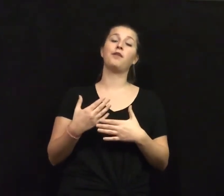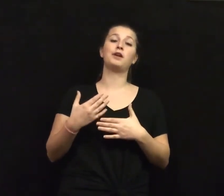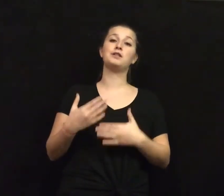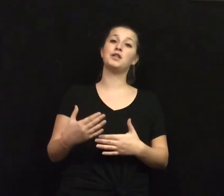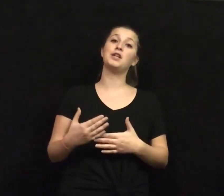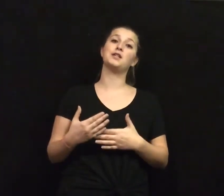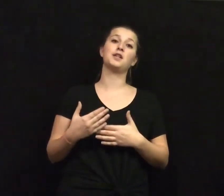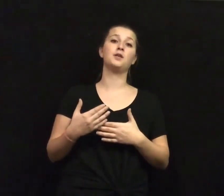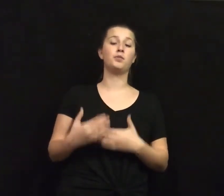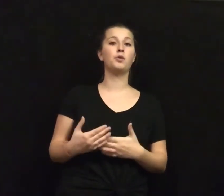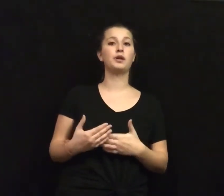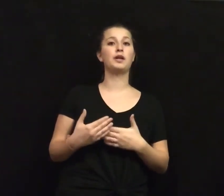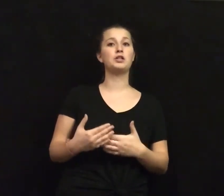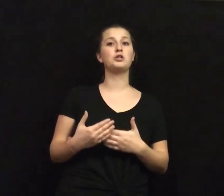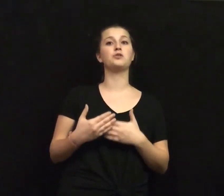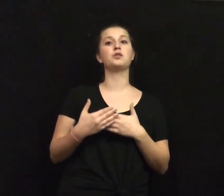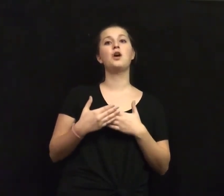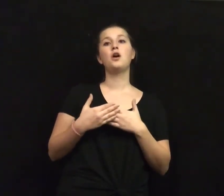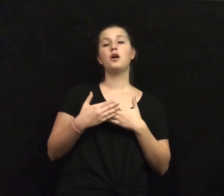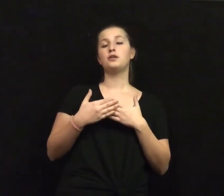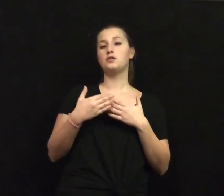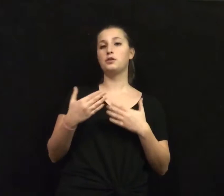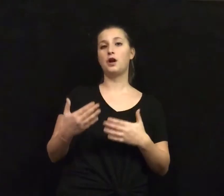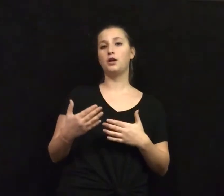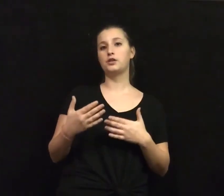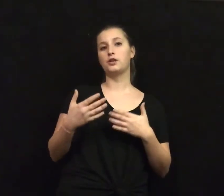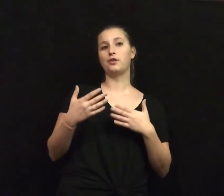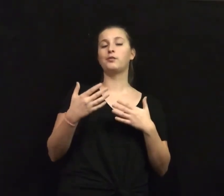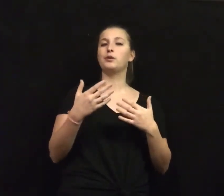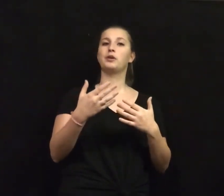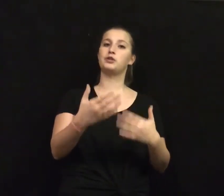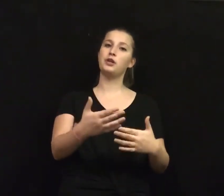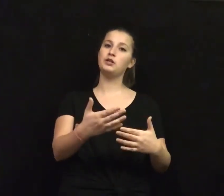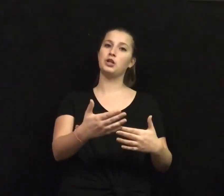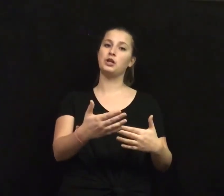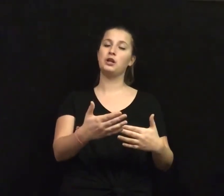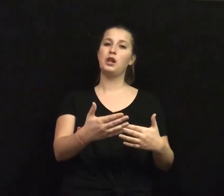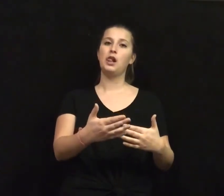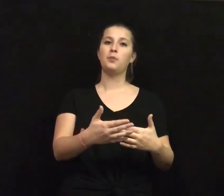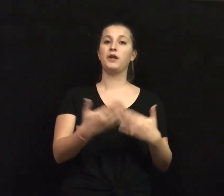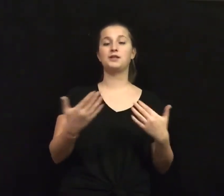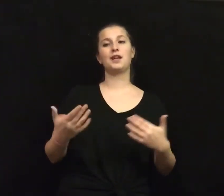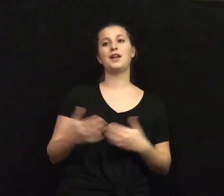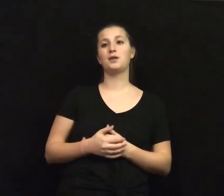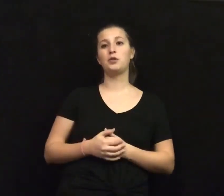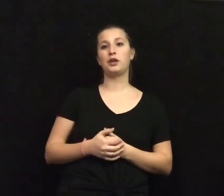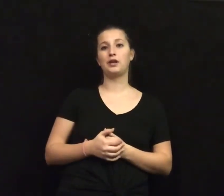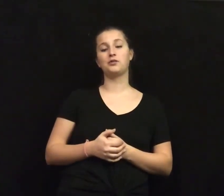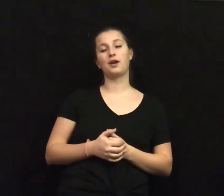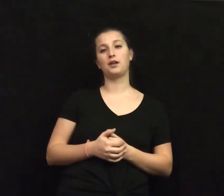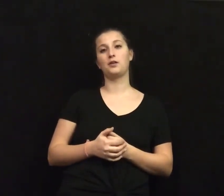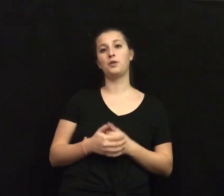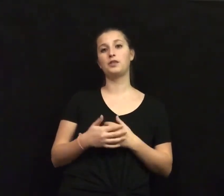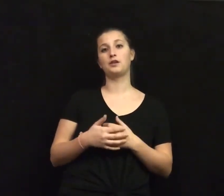very serious and important issues to a doctor through a stranger because they can't communicate directly with their